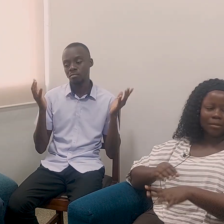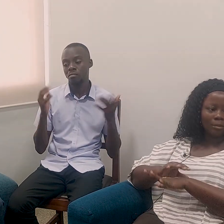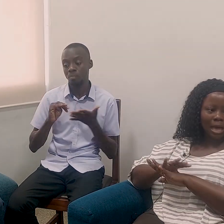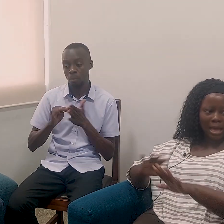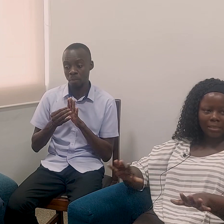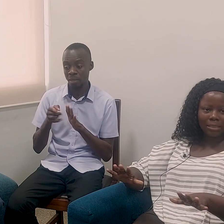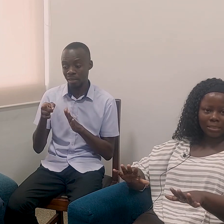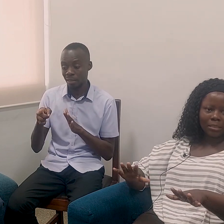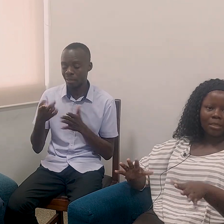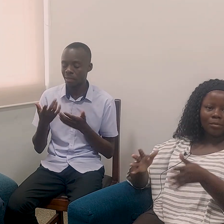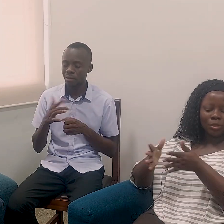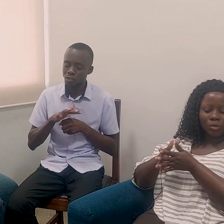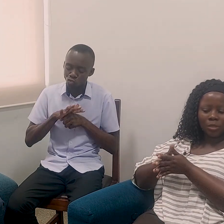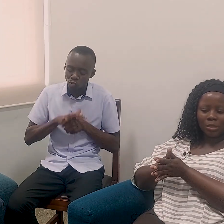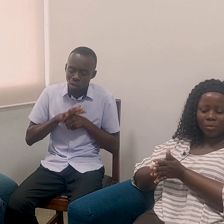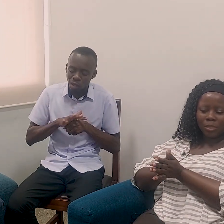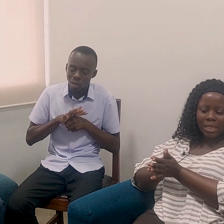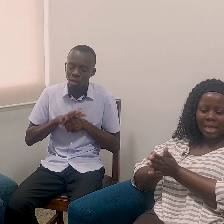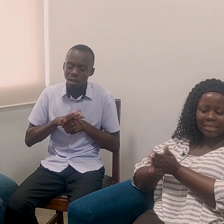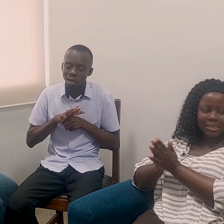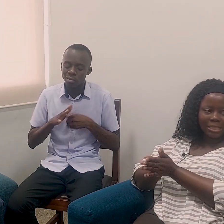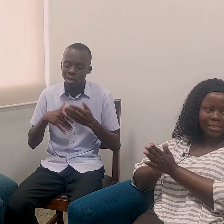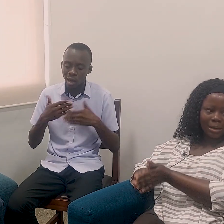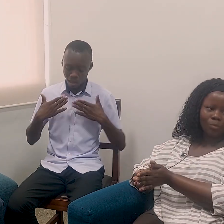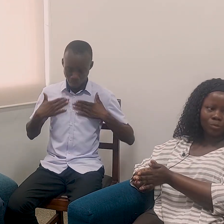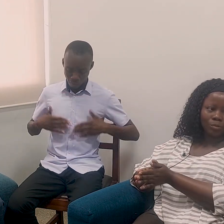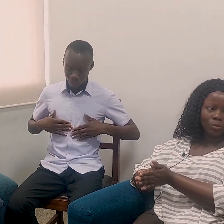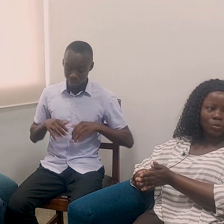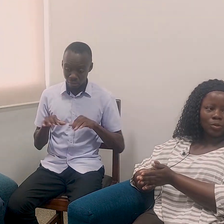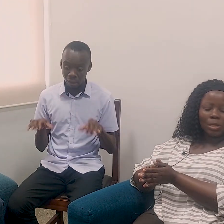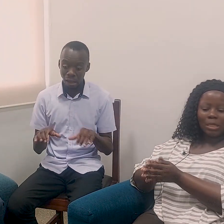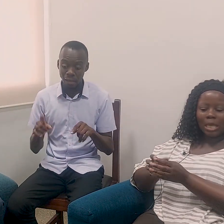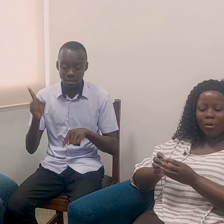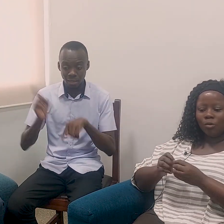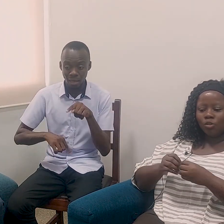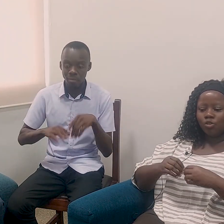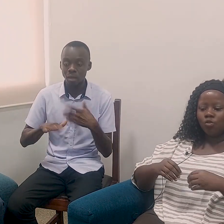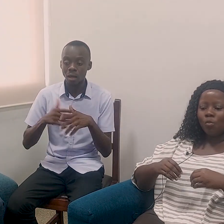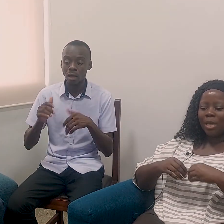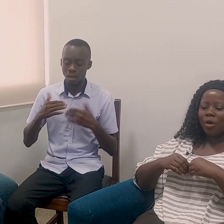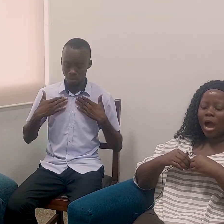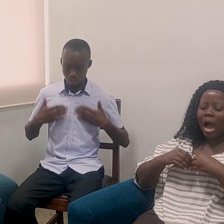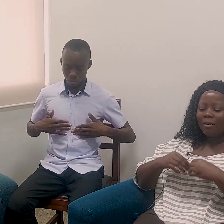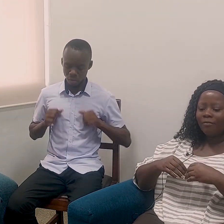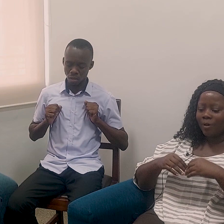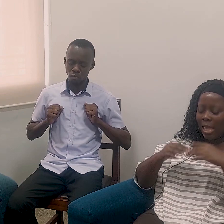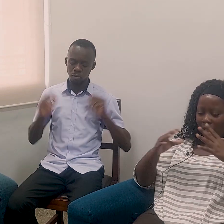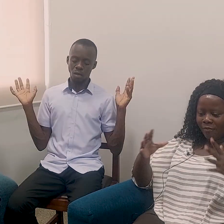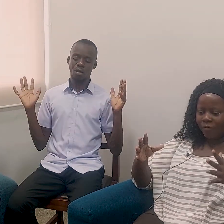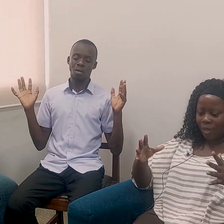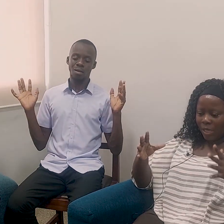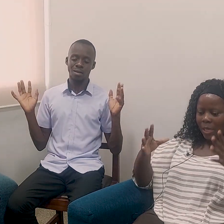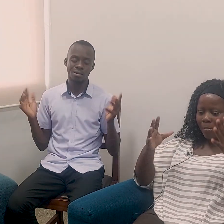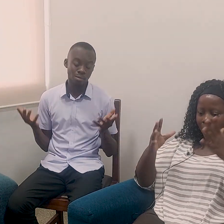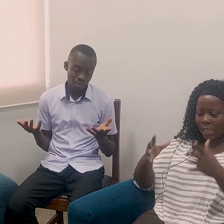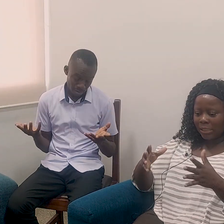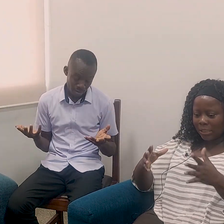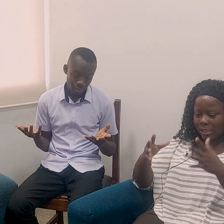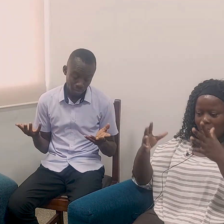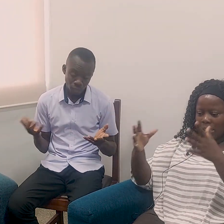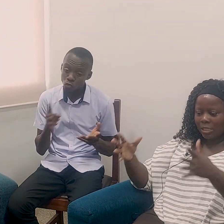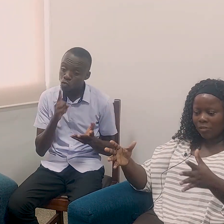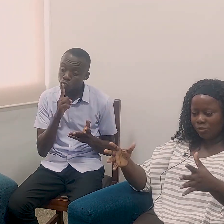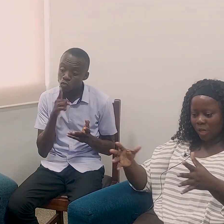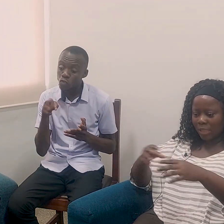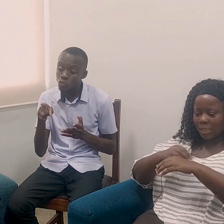longer act because the body has shut down. Now you may have every